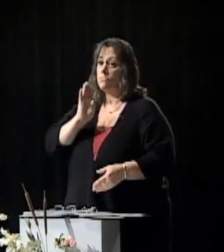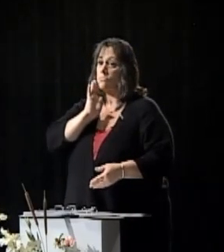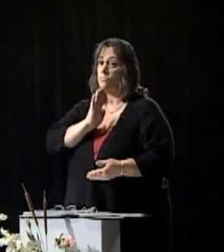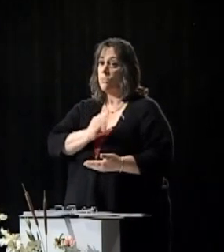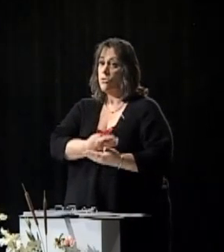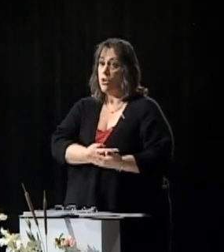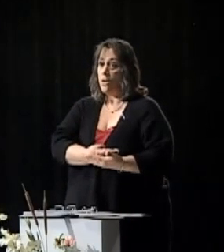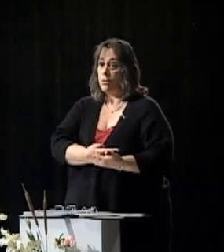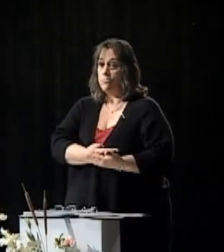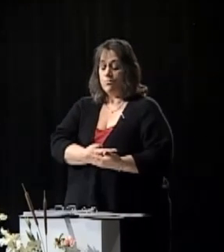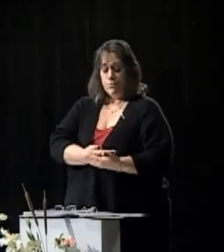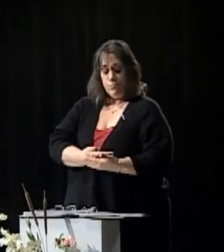Daughter.